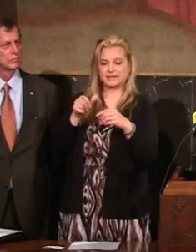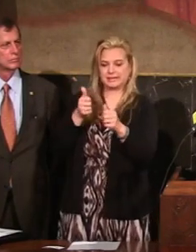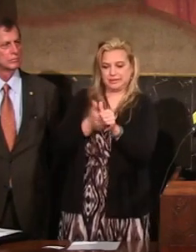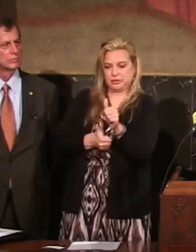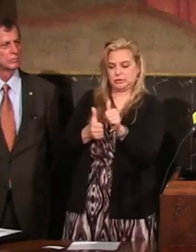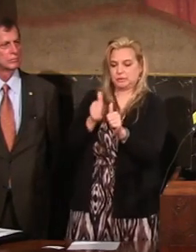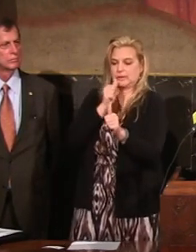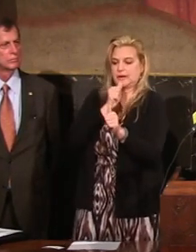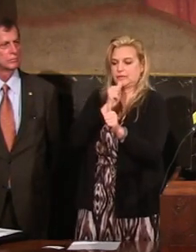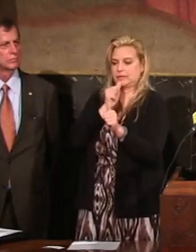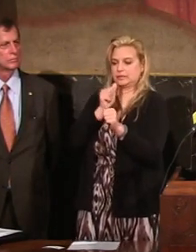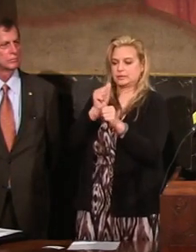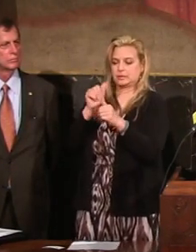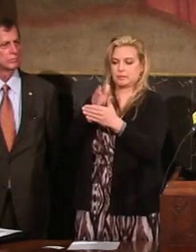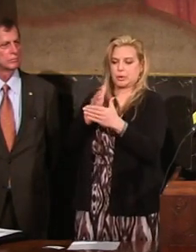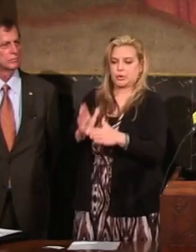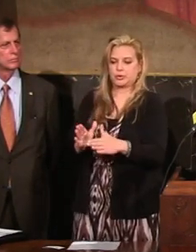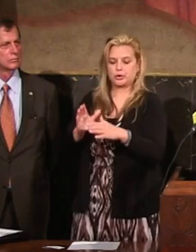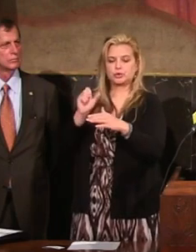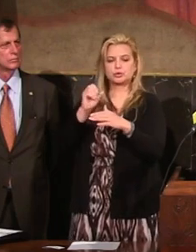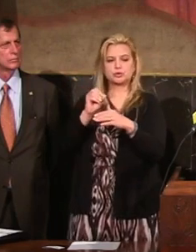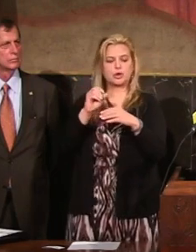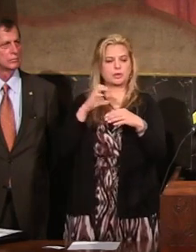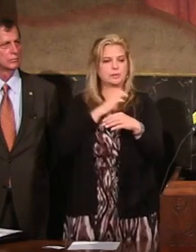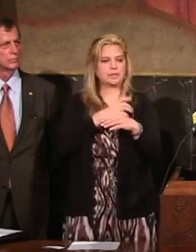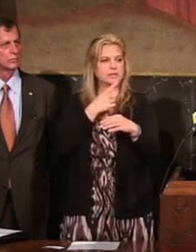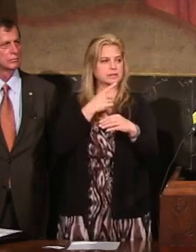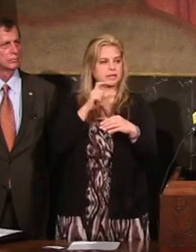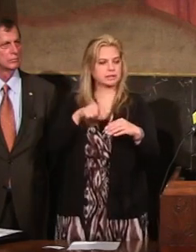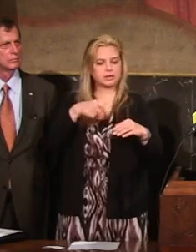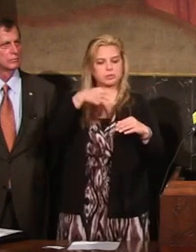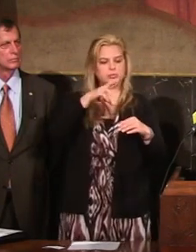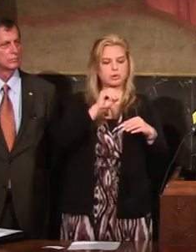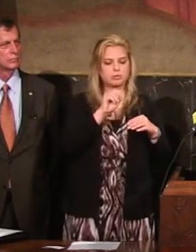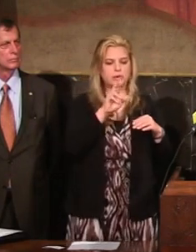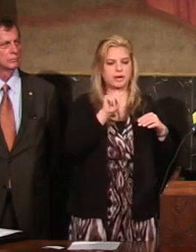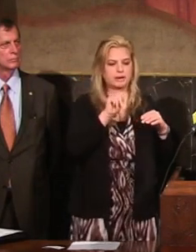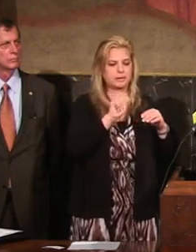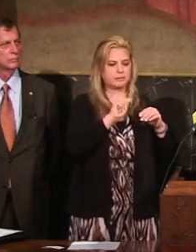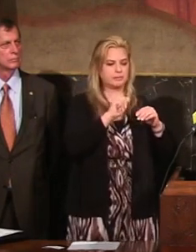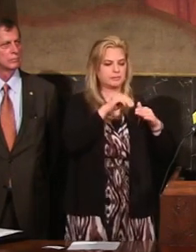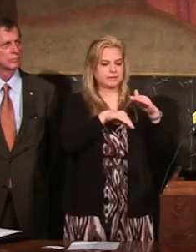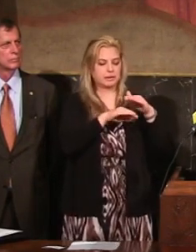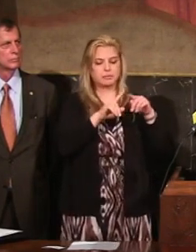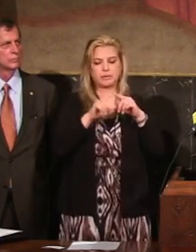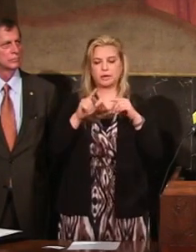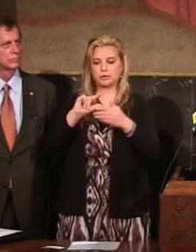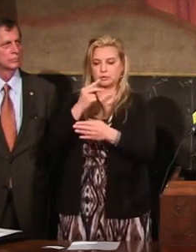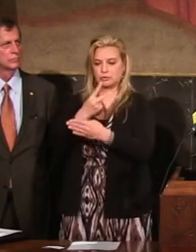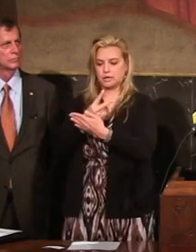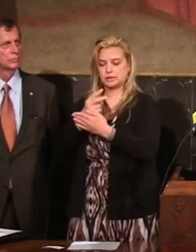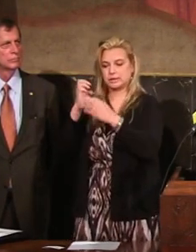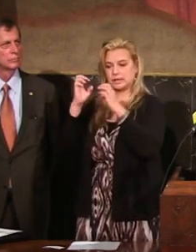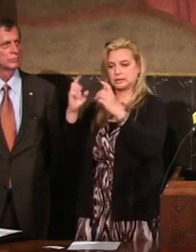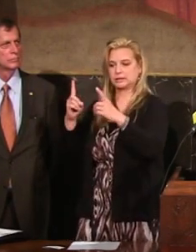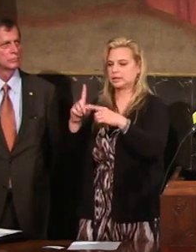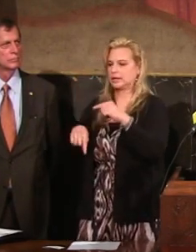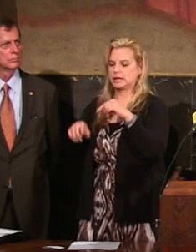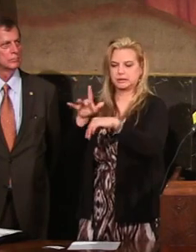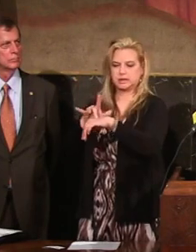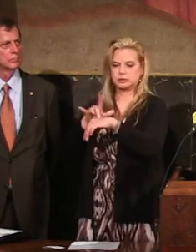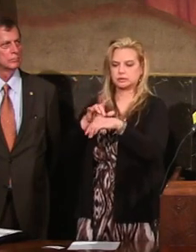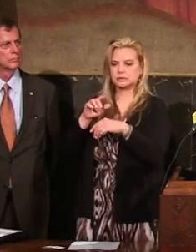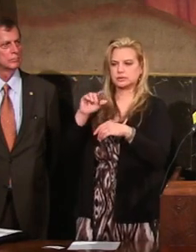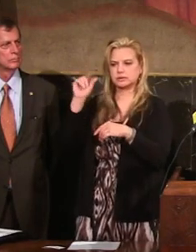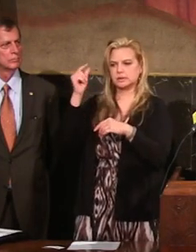partner. So the committee specifies that cuts must be made on a pro rata basis, but the graduate education cannot be touched. The administration has